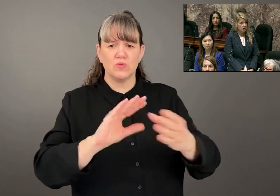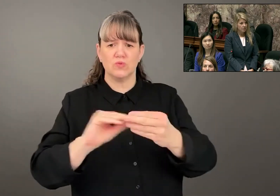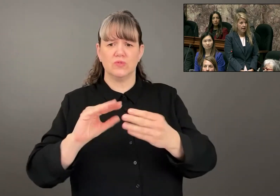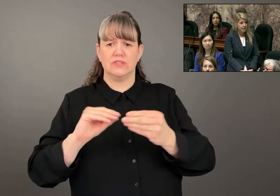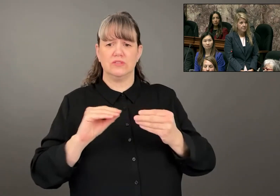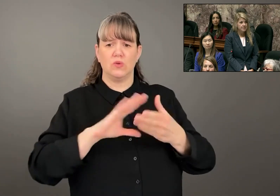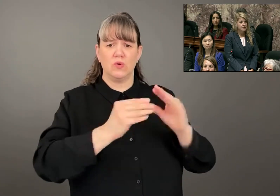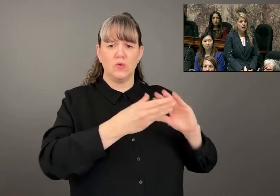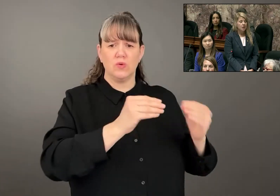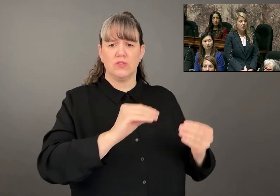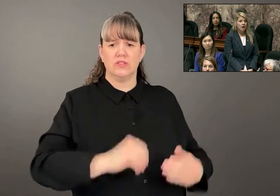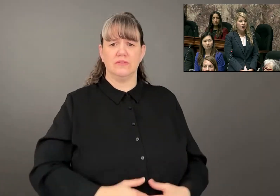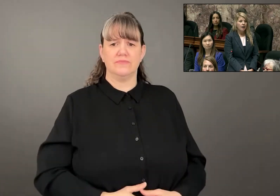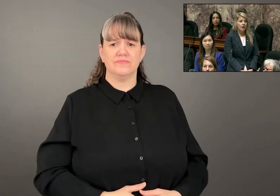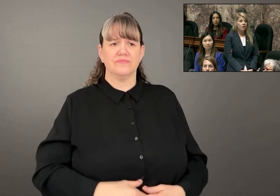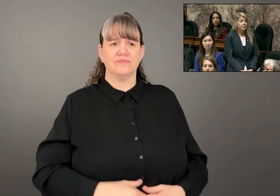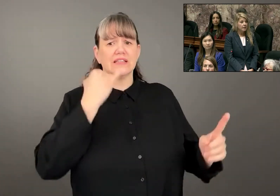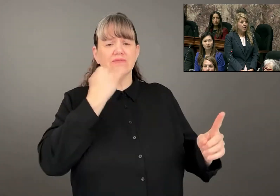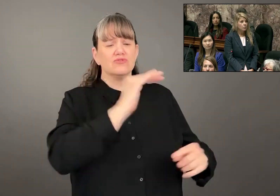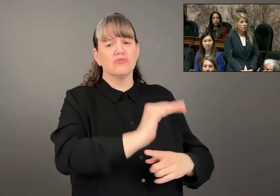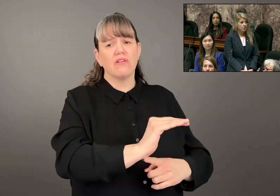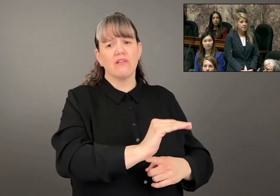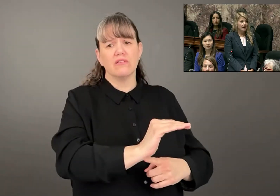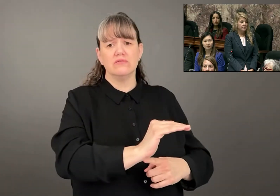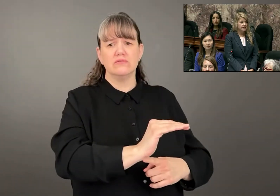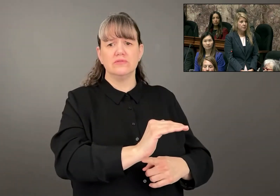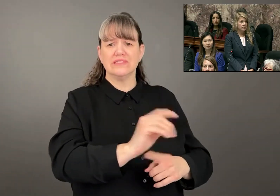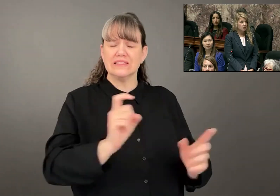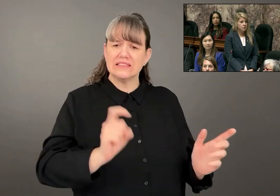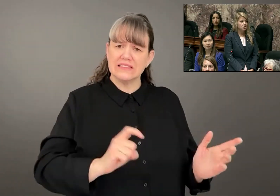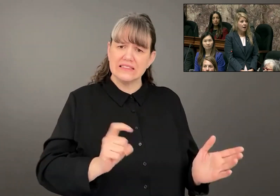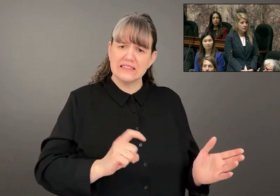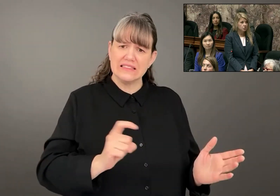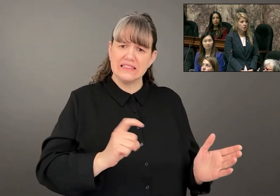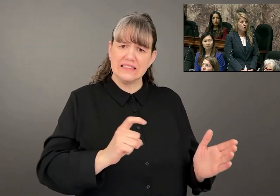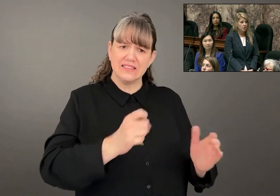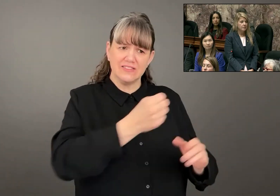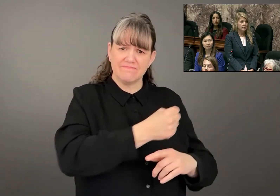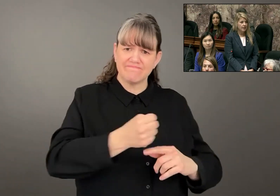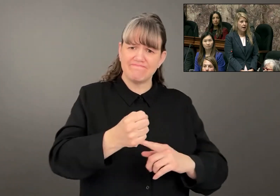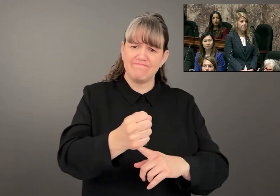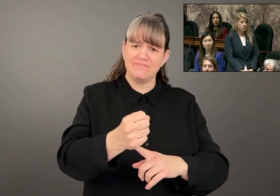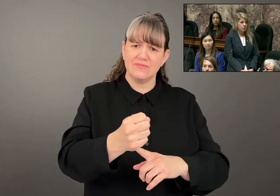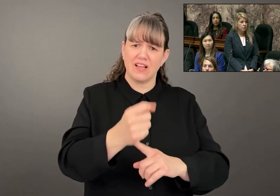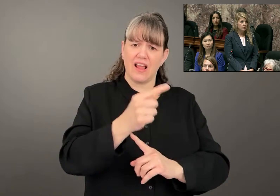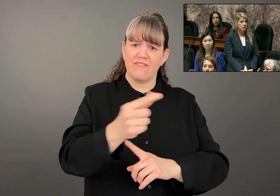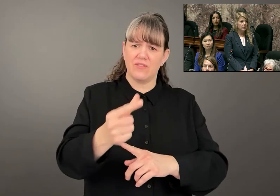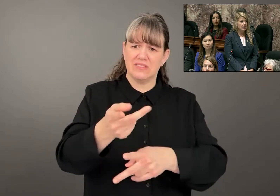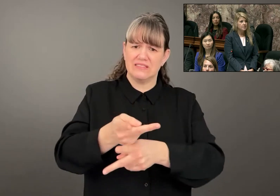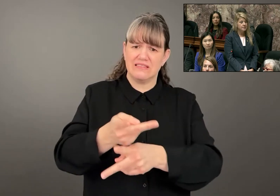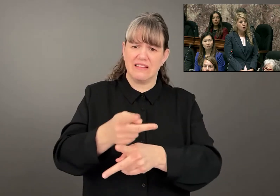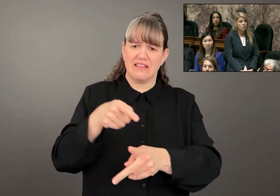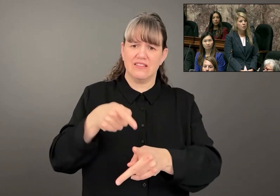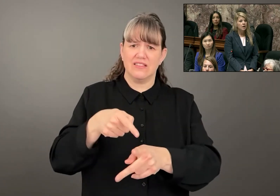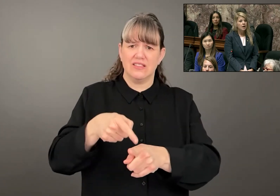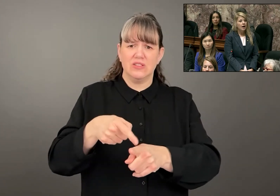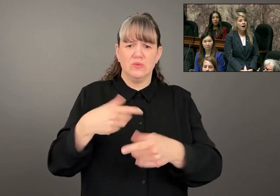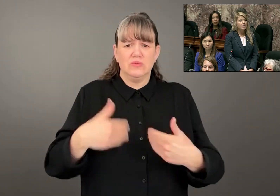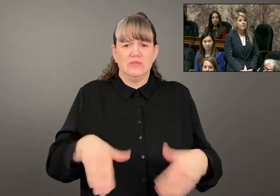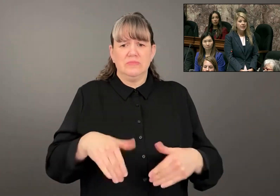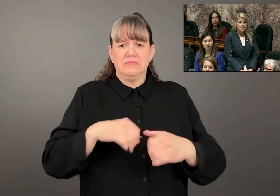of their lives. Our frontline workers have some of the most challenging work that they have to do. And